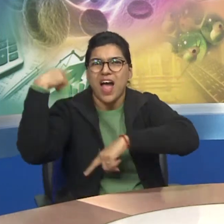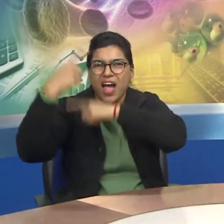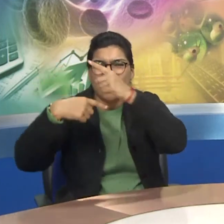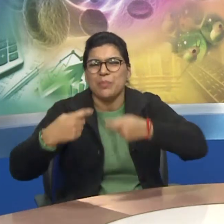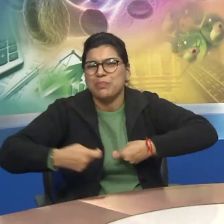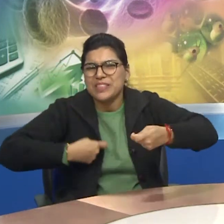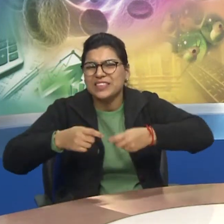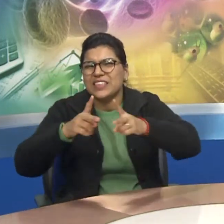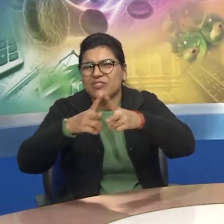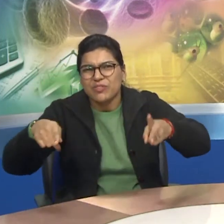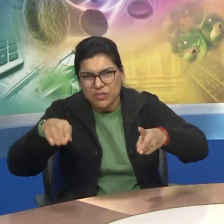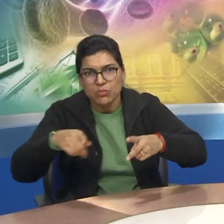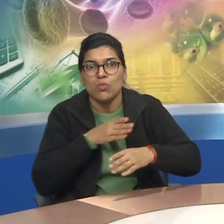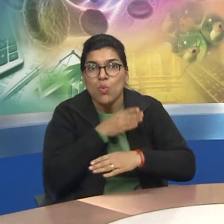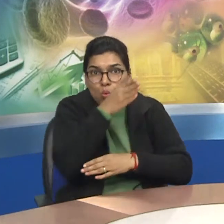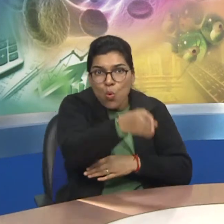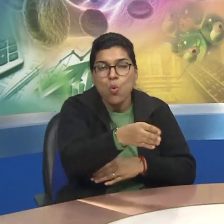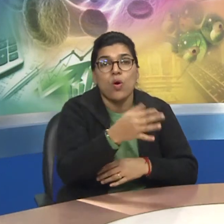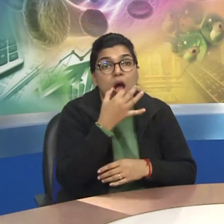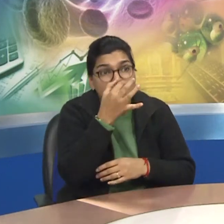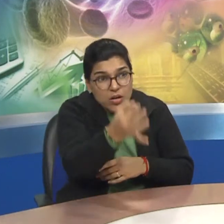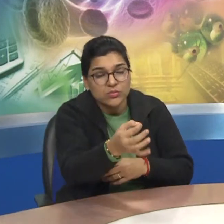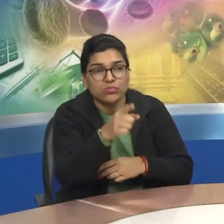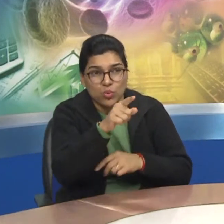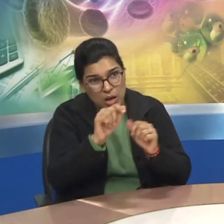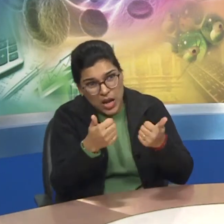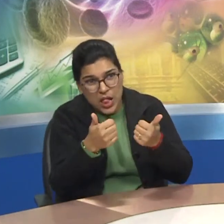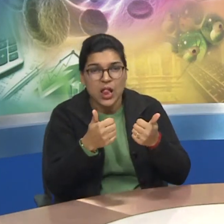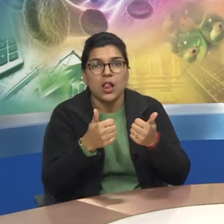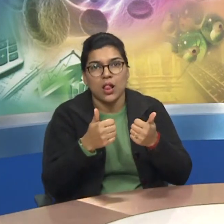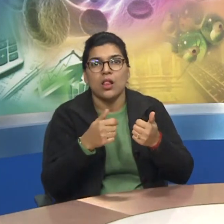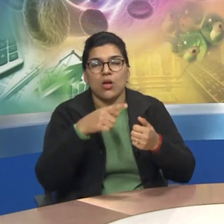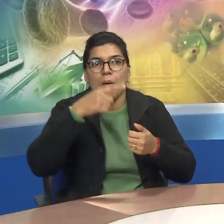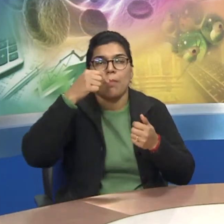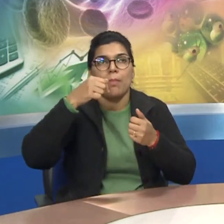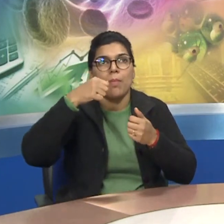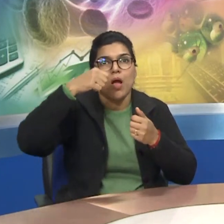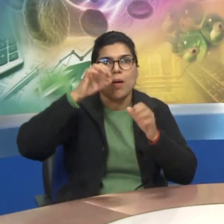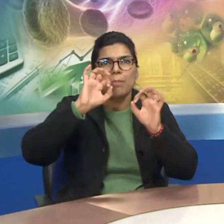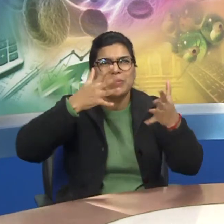What do we do on this Earth Hour celebration?